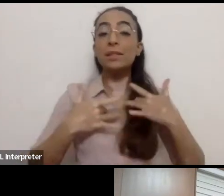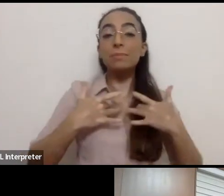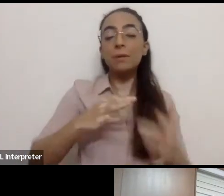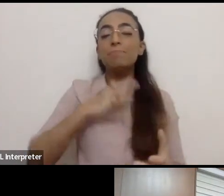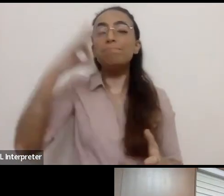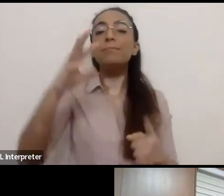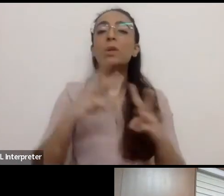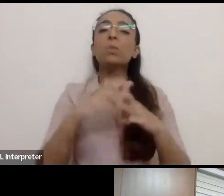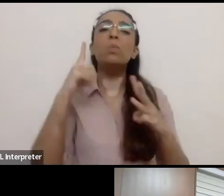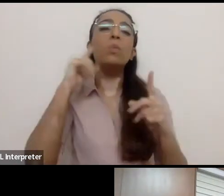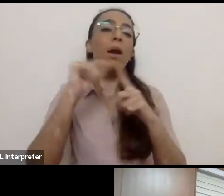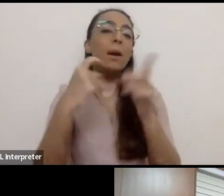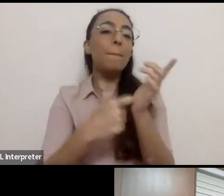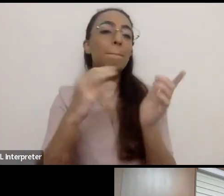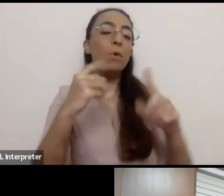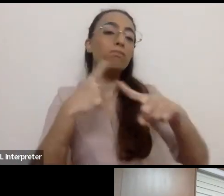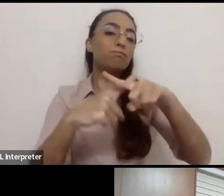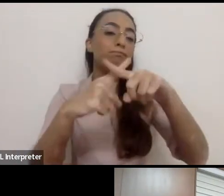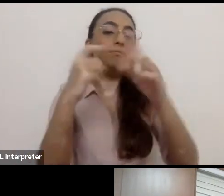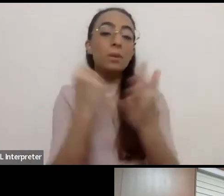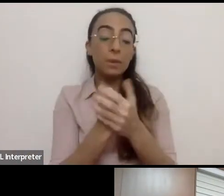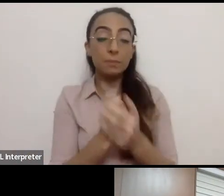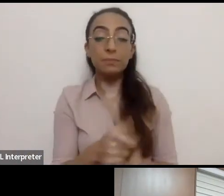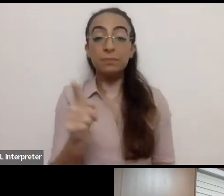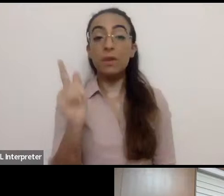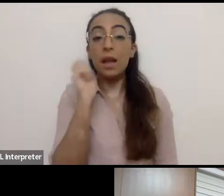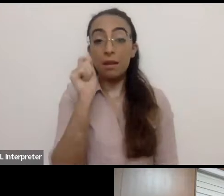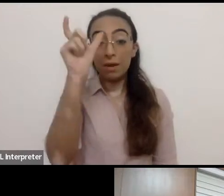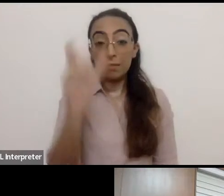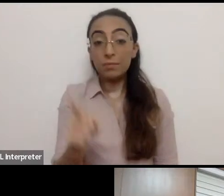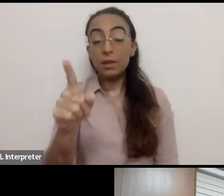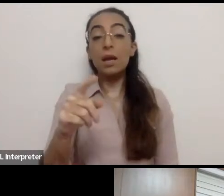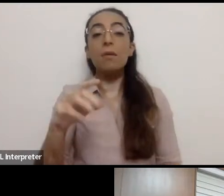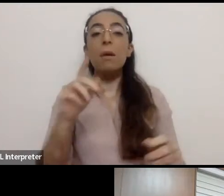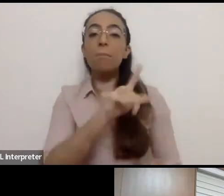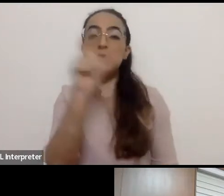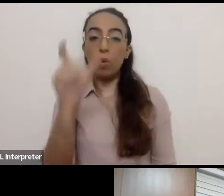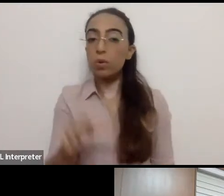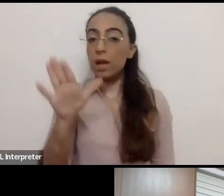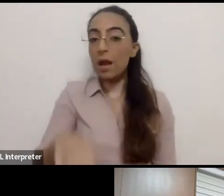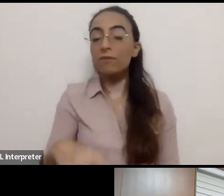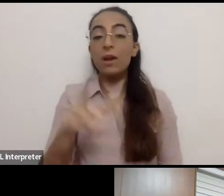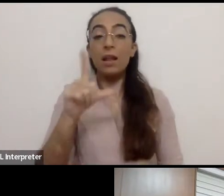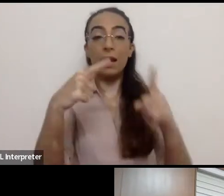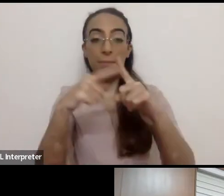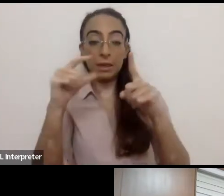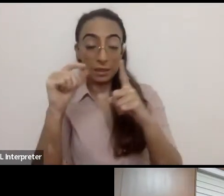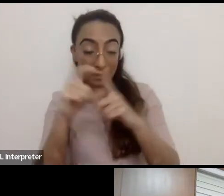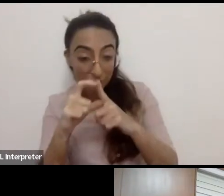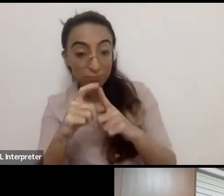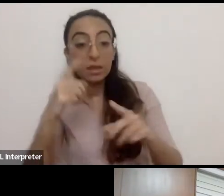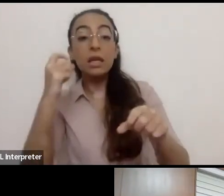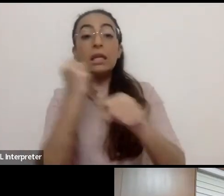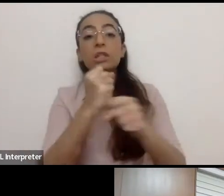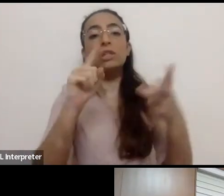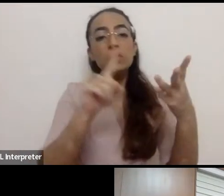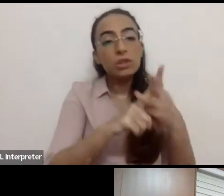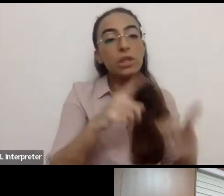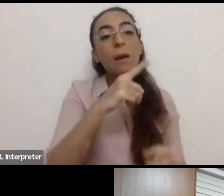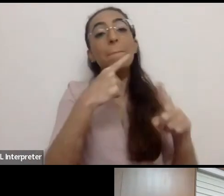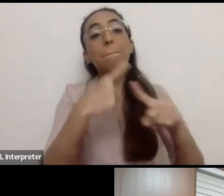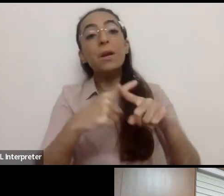Wipro. Rishad is on the boards of Wipro Enterprises Limited, Wipro GE, and the Azim